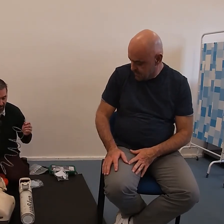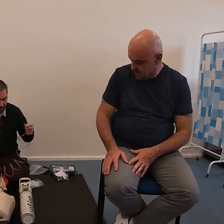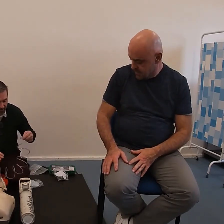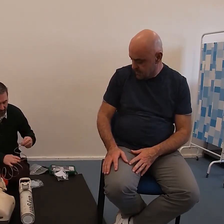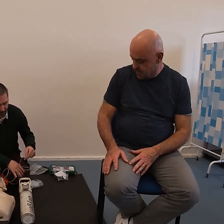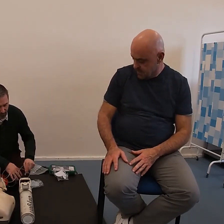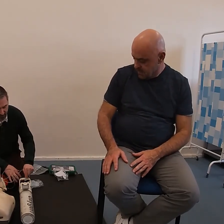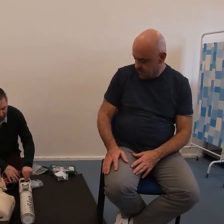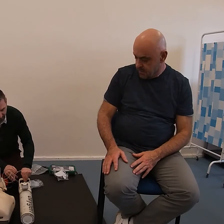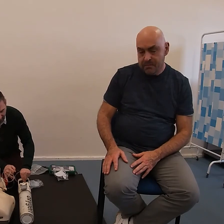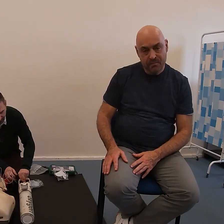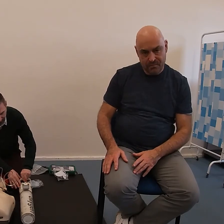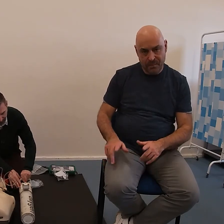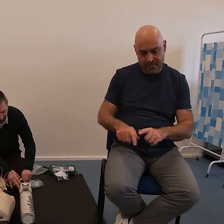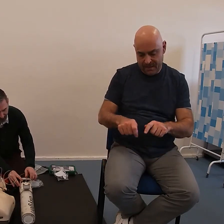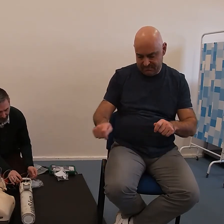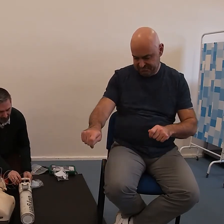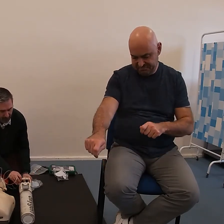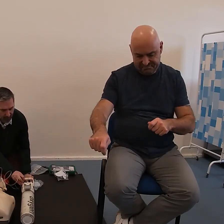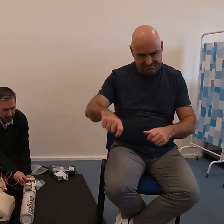Attach the other to your cylinder.